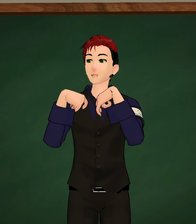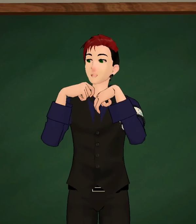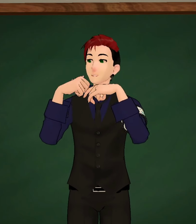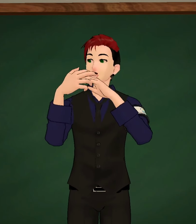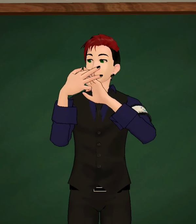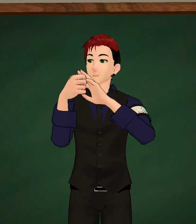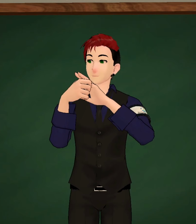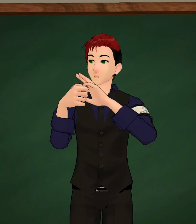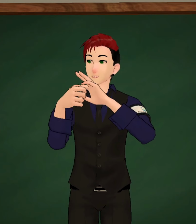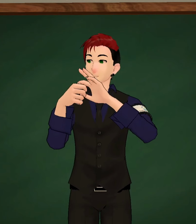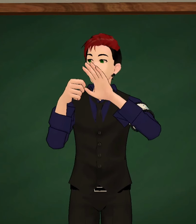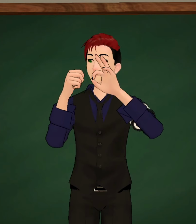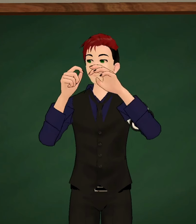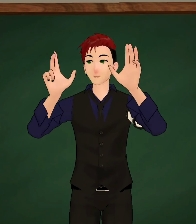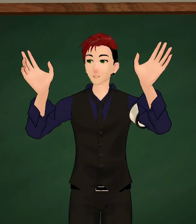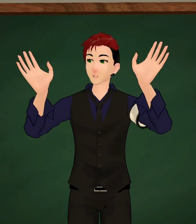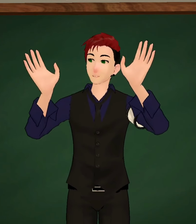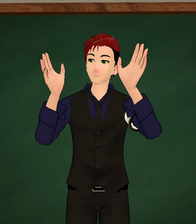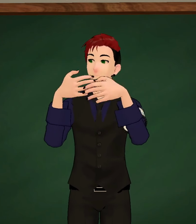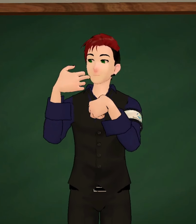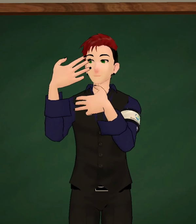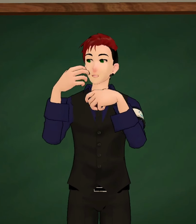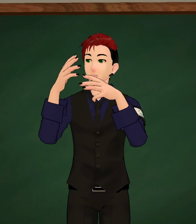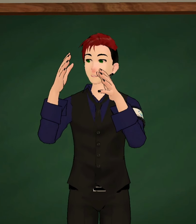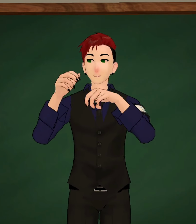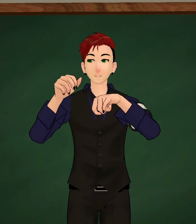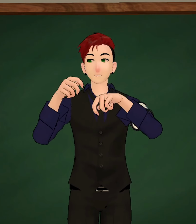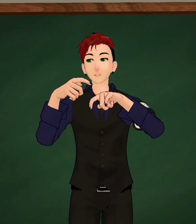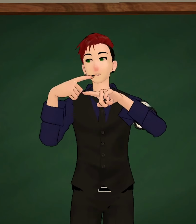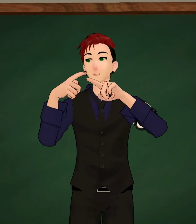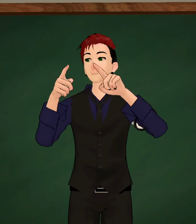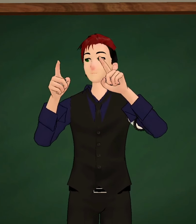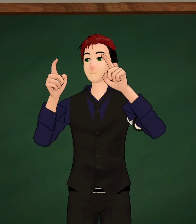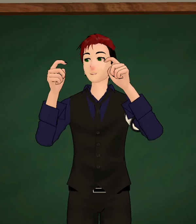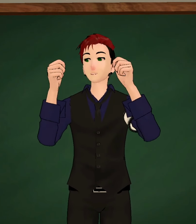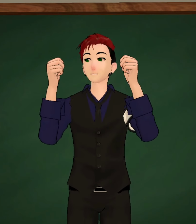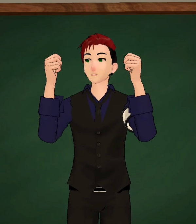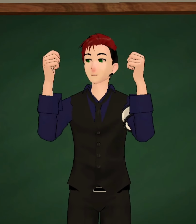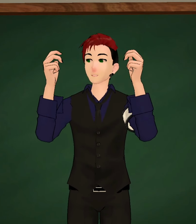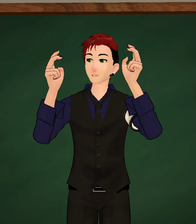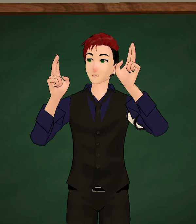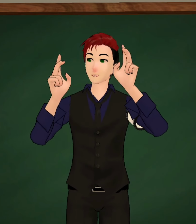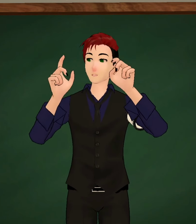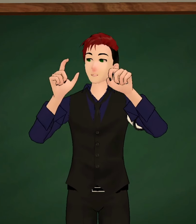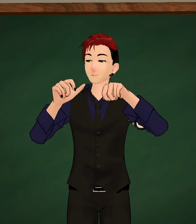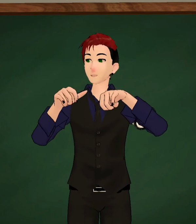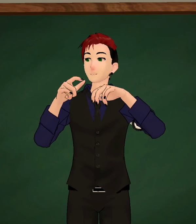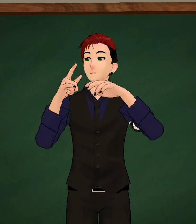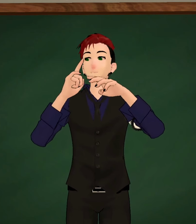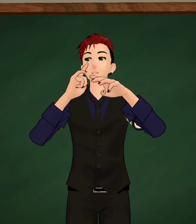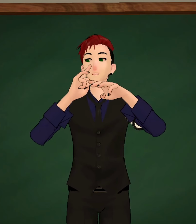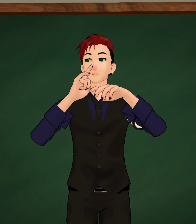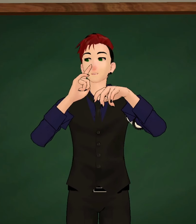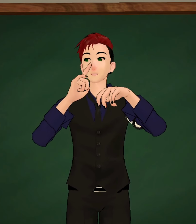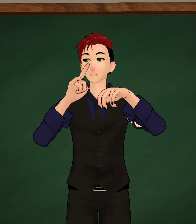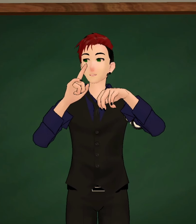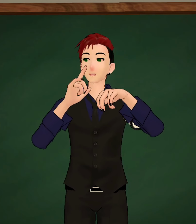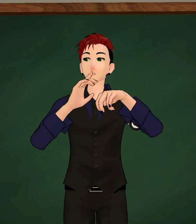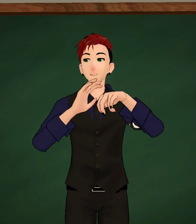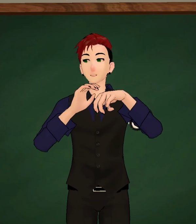I'm not a poet at all. Like, I'm not a person who can do that. There are so many people who do it. It is really, really cool when